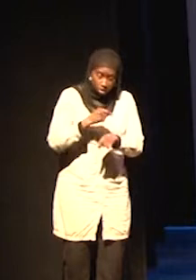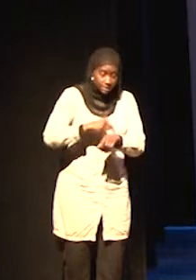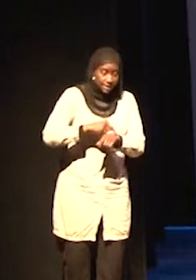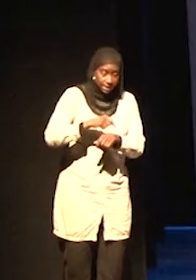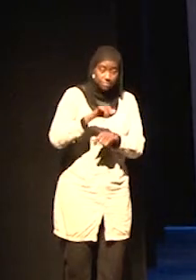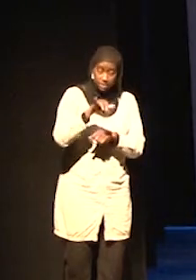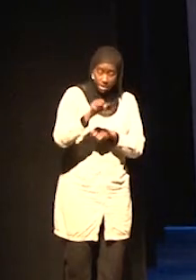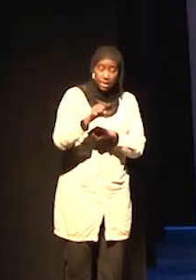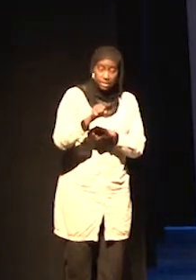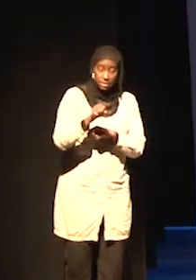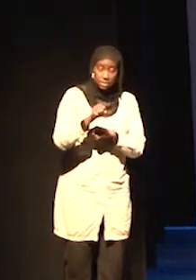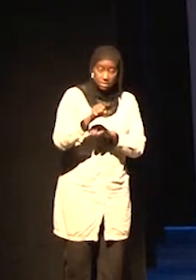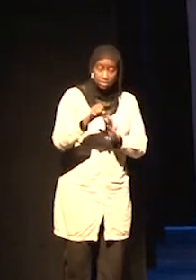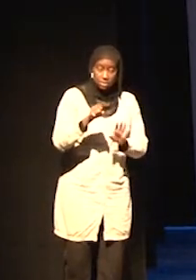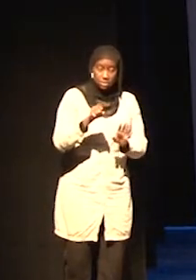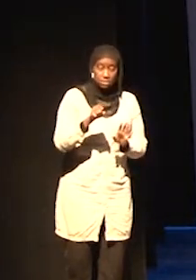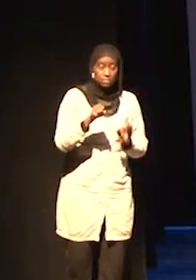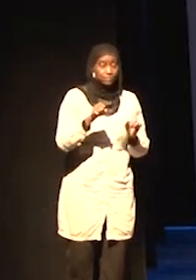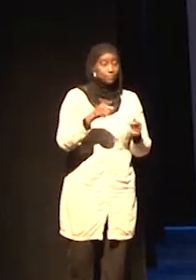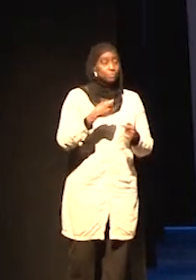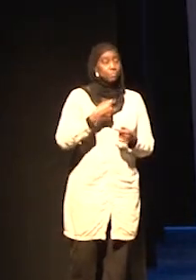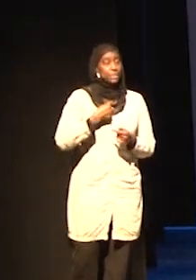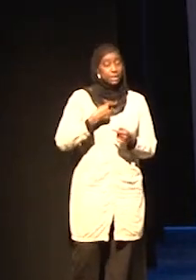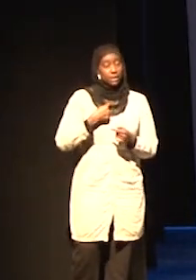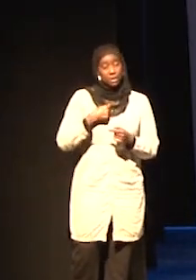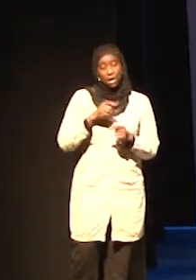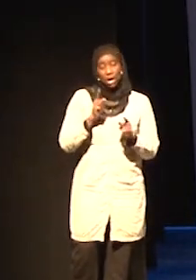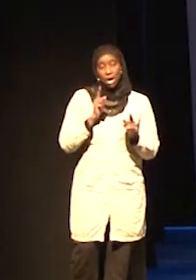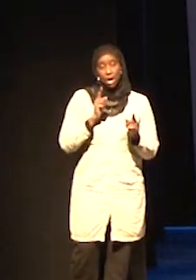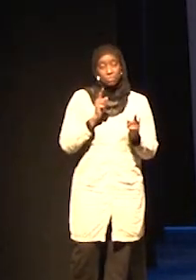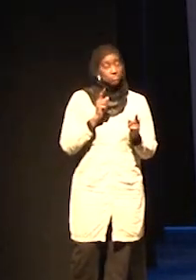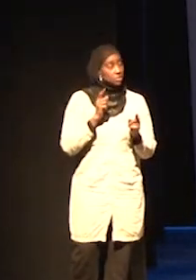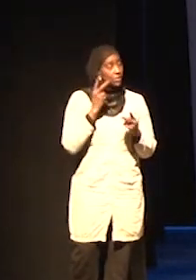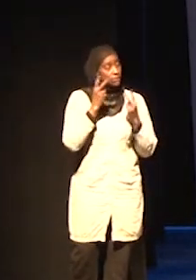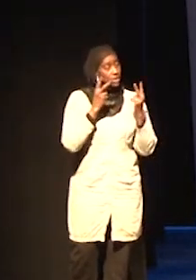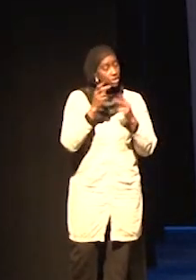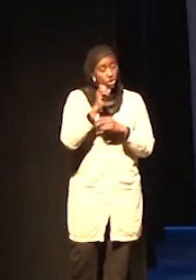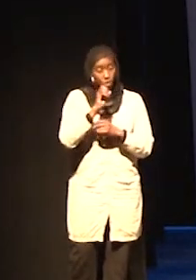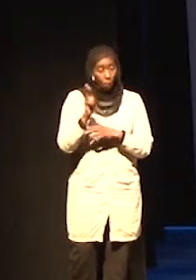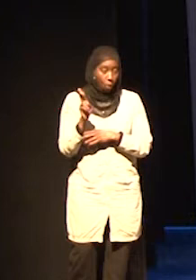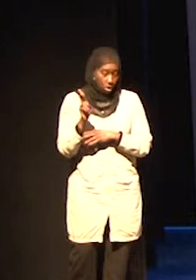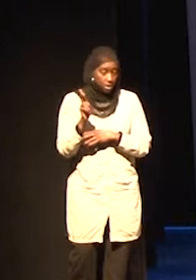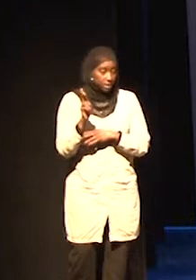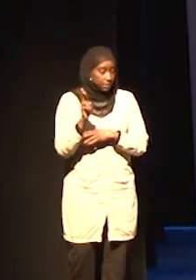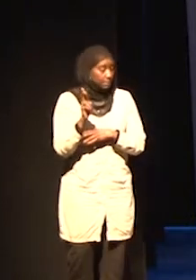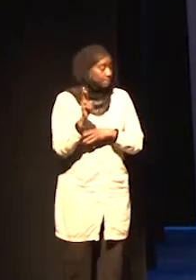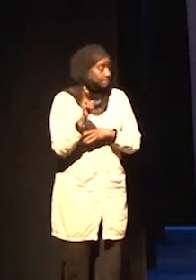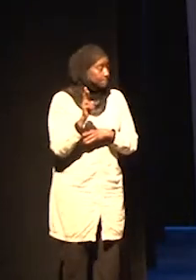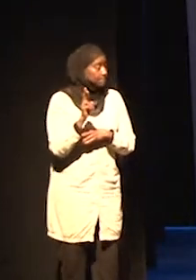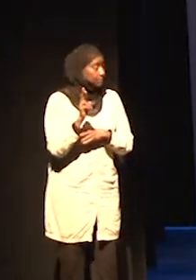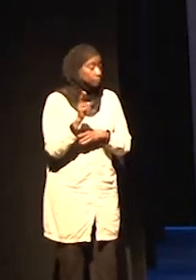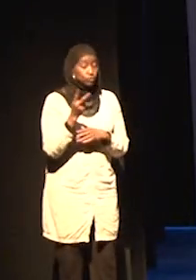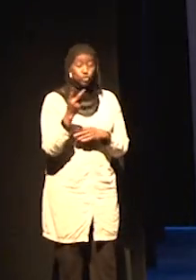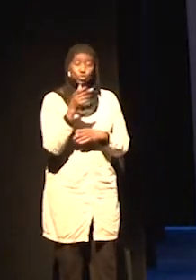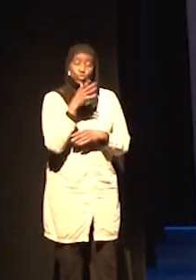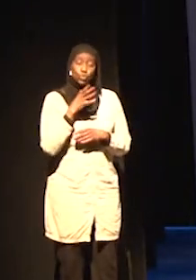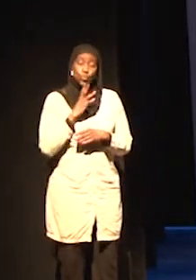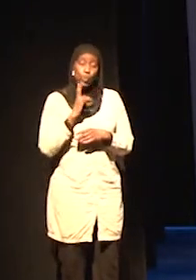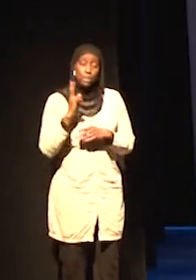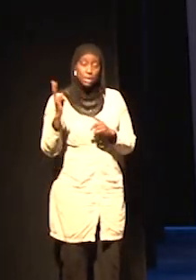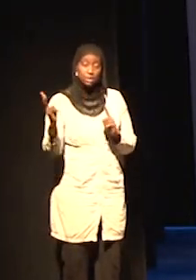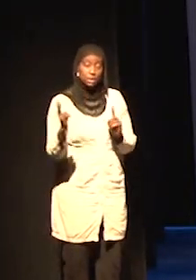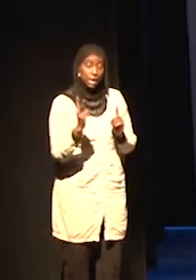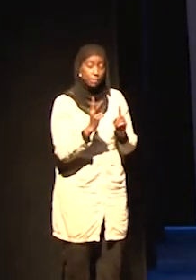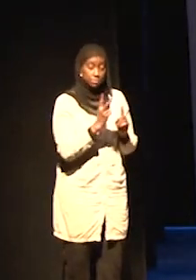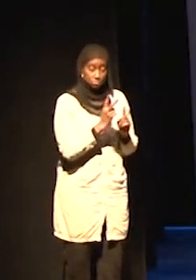in Portland, Oregon. Two wonderfully decent women approached me after